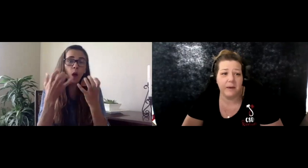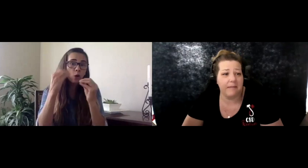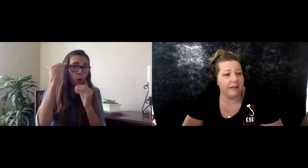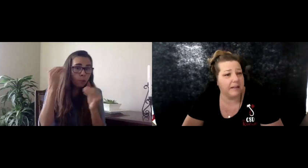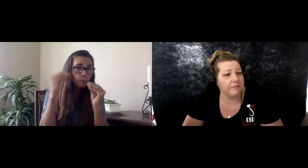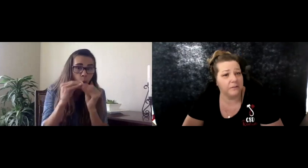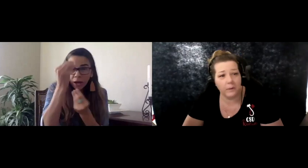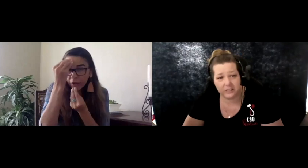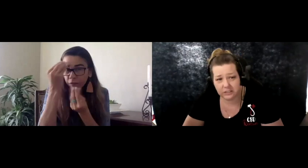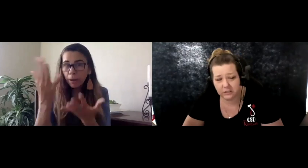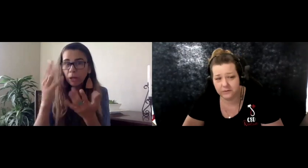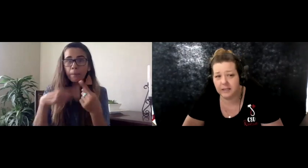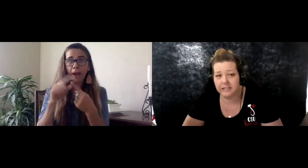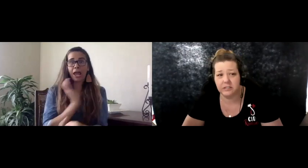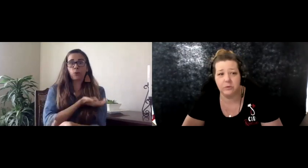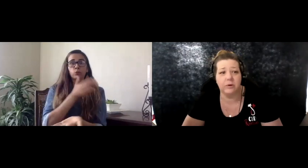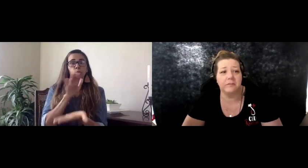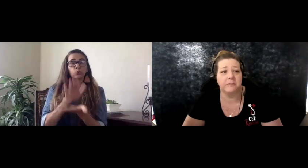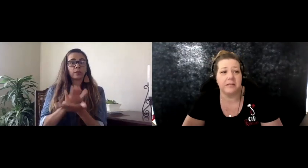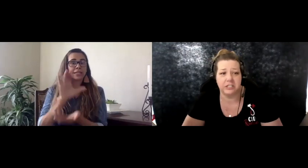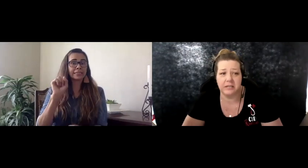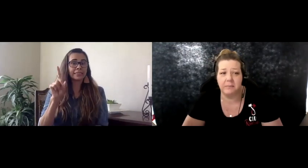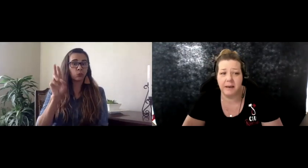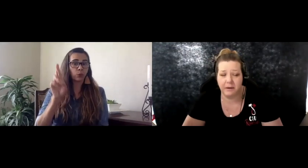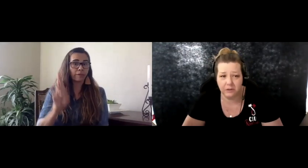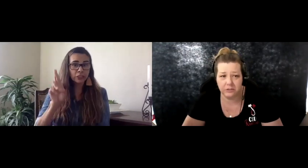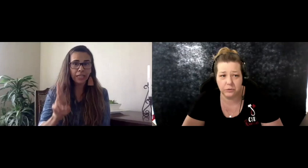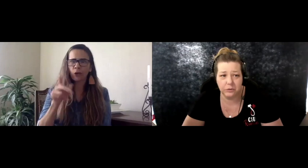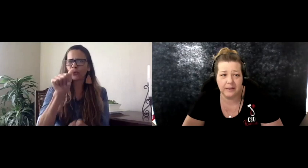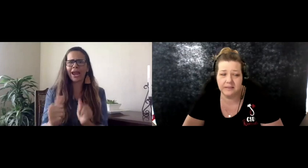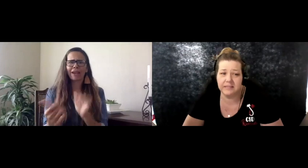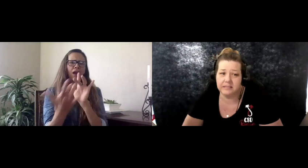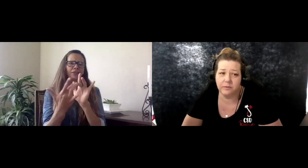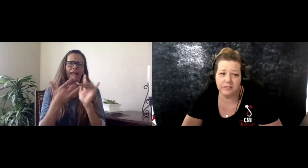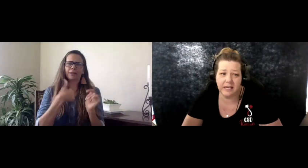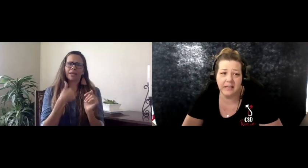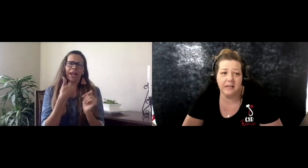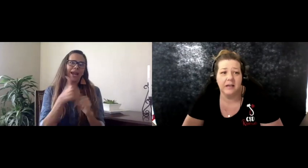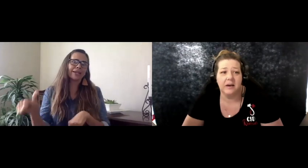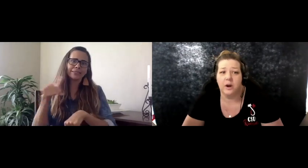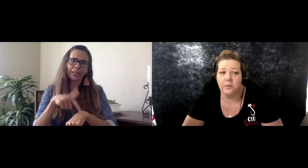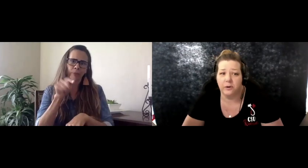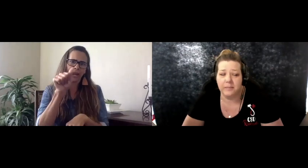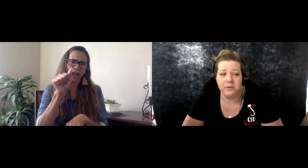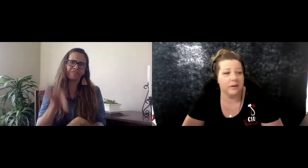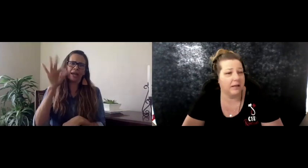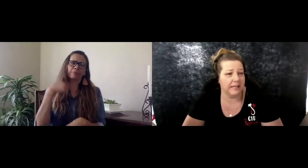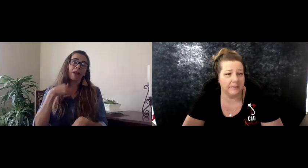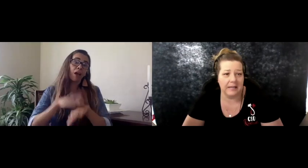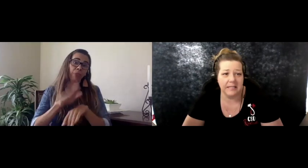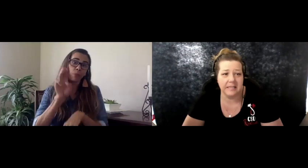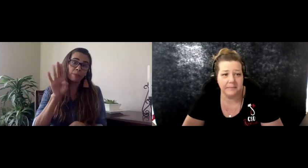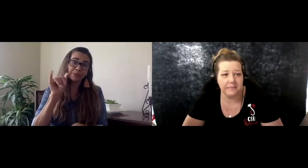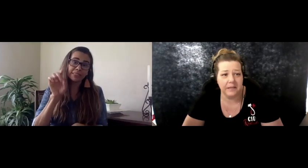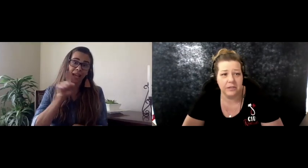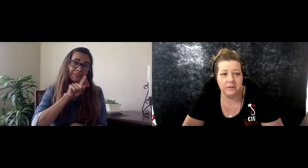If you have any further questions, or if you'd like to know more information about our school, about CSD Riverside or our program, you can contact me at